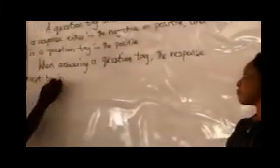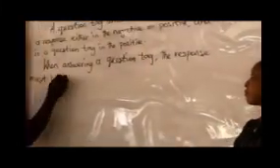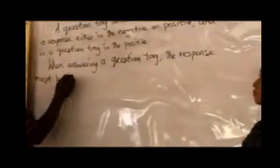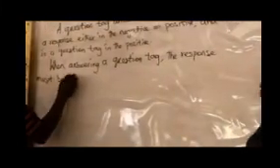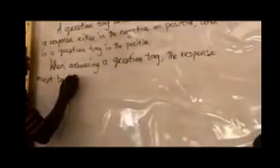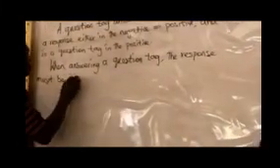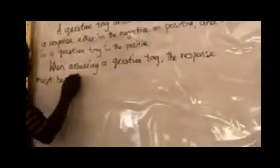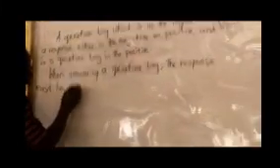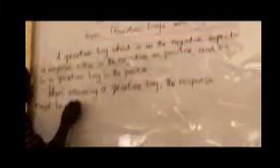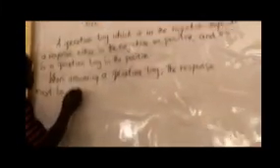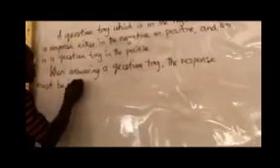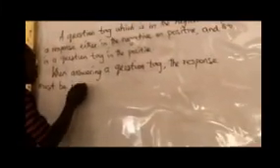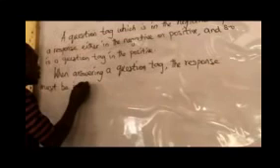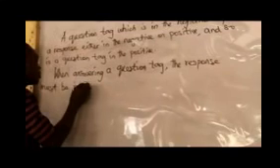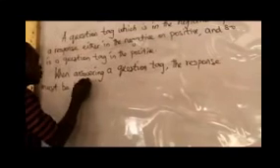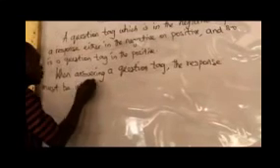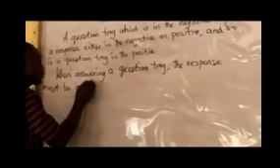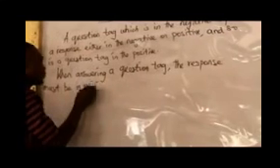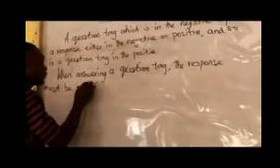in